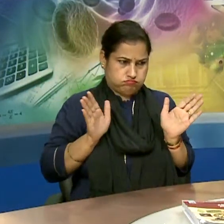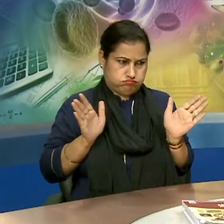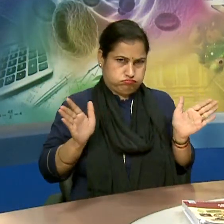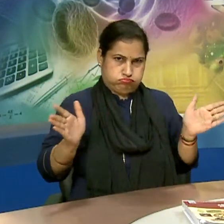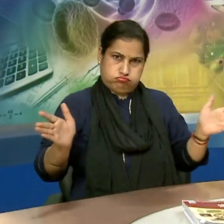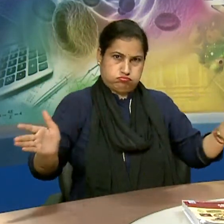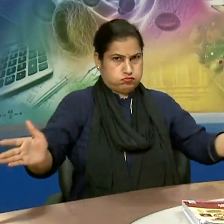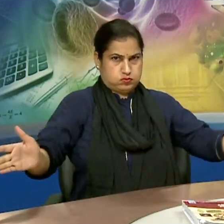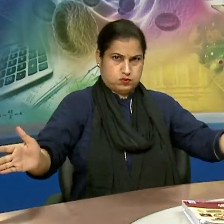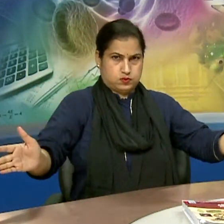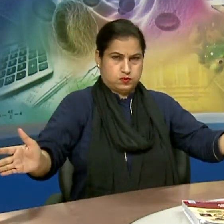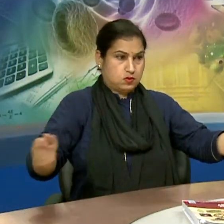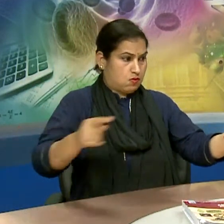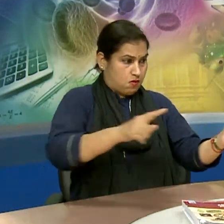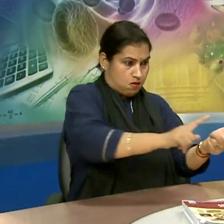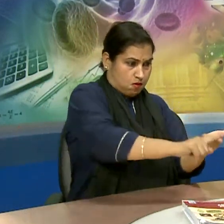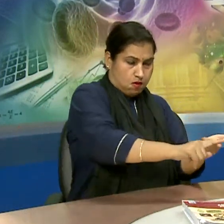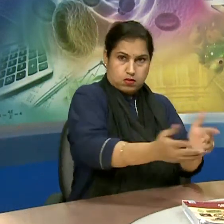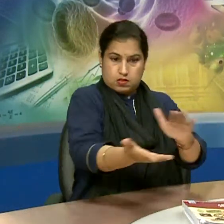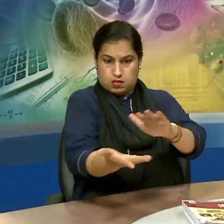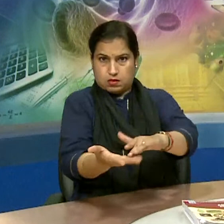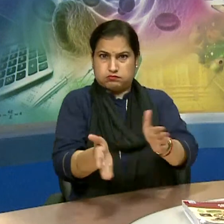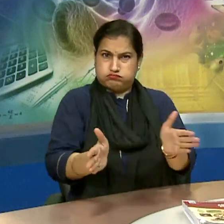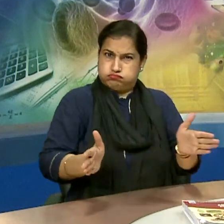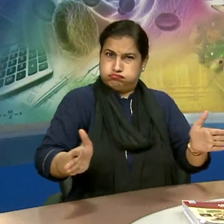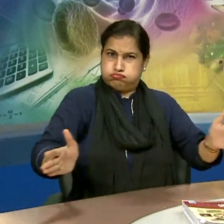when his arms are